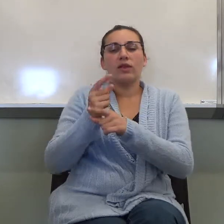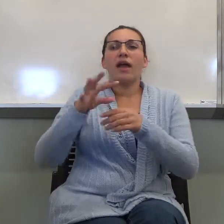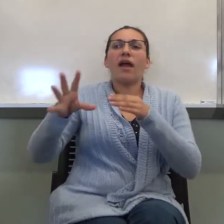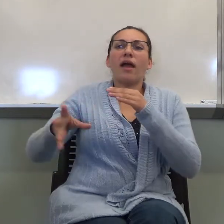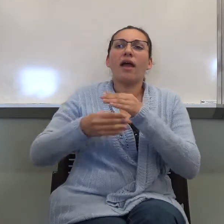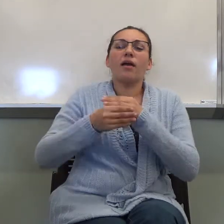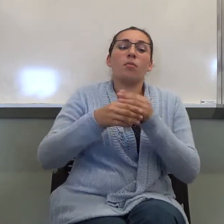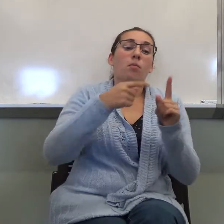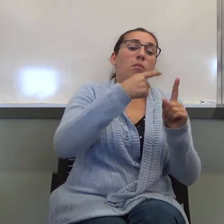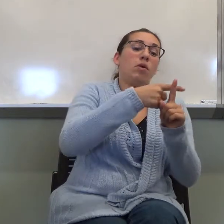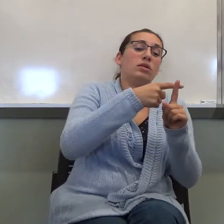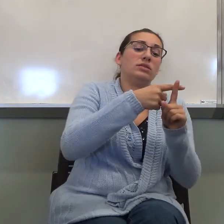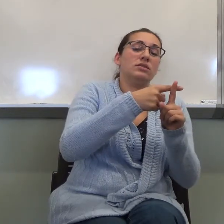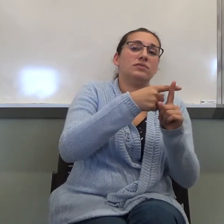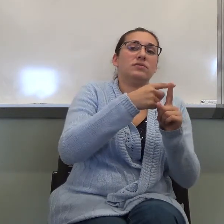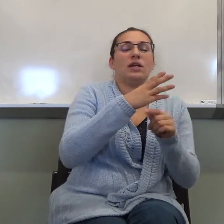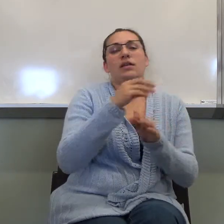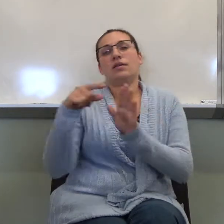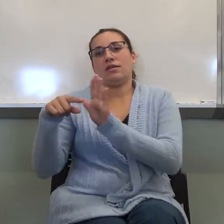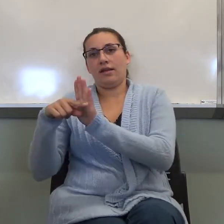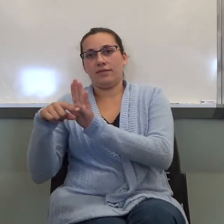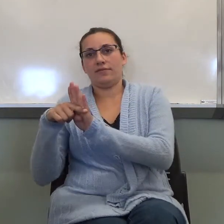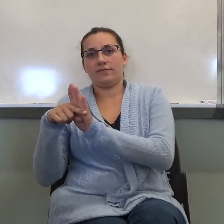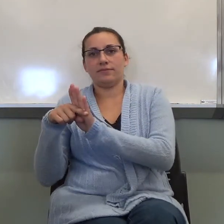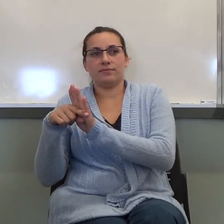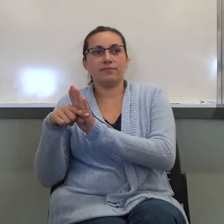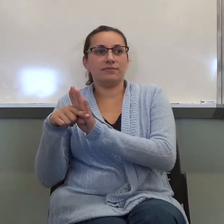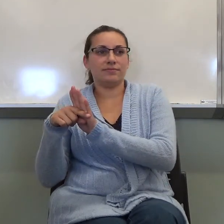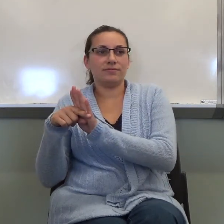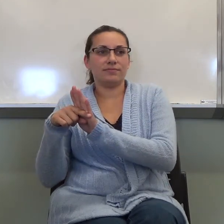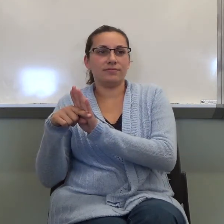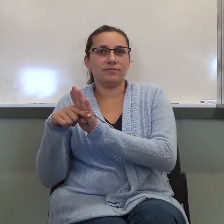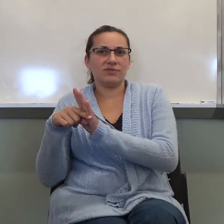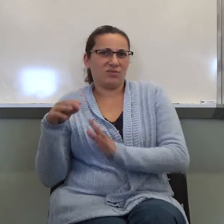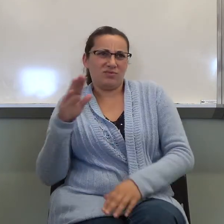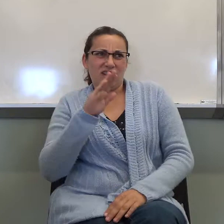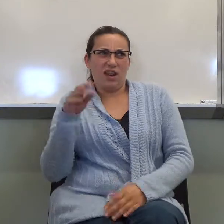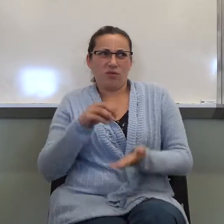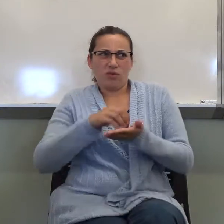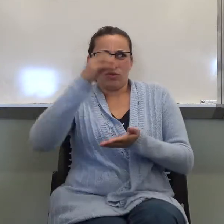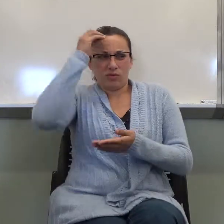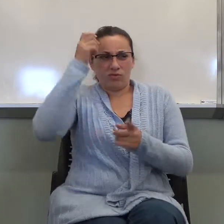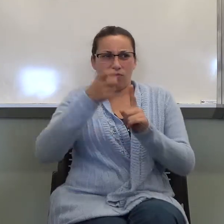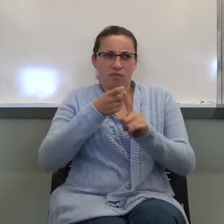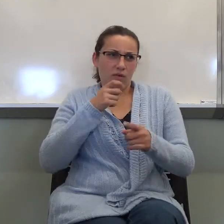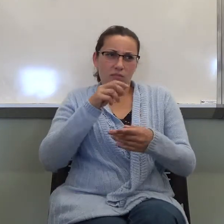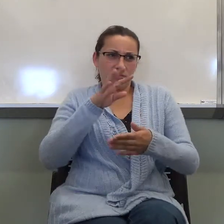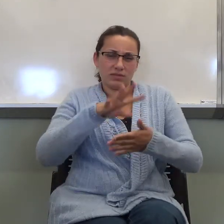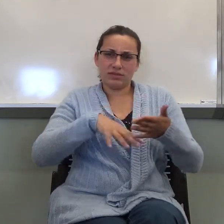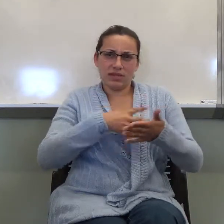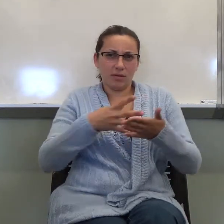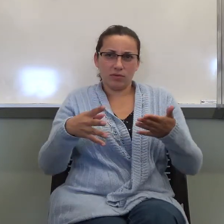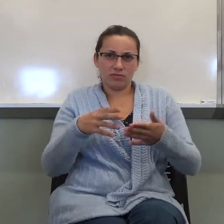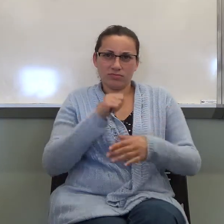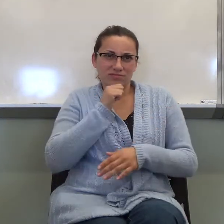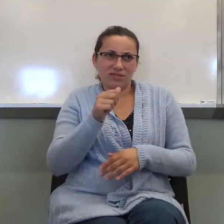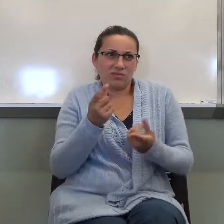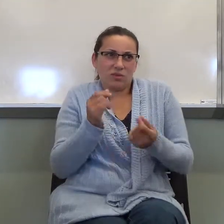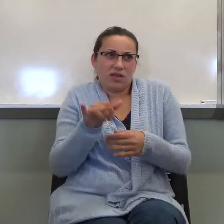negatives, this kind of thing, which we never learned from a table. That actually wasn't done back then because it was